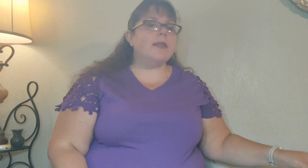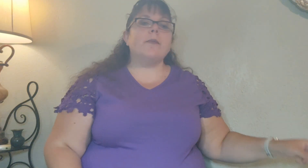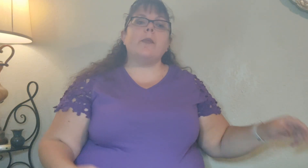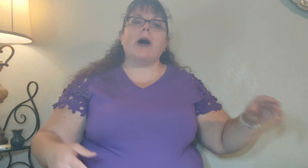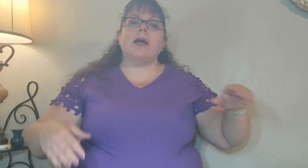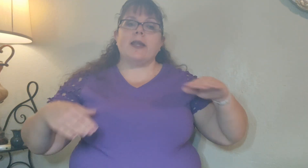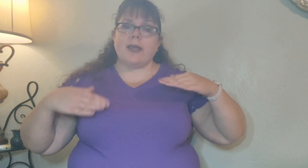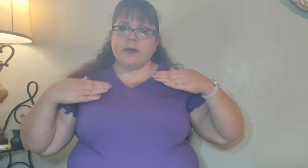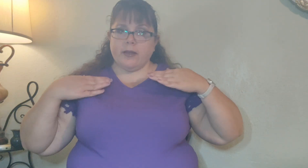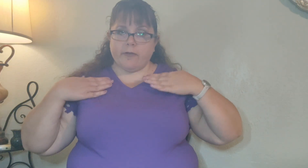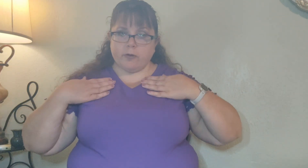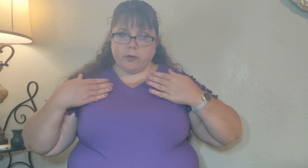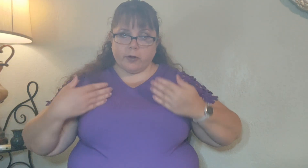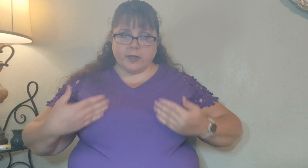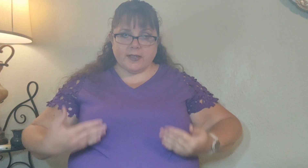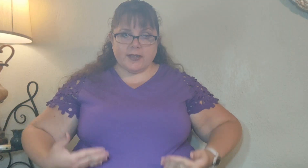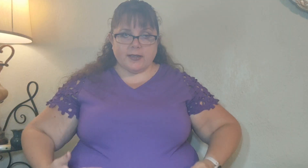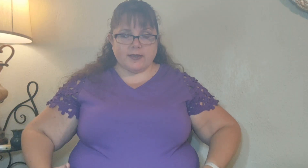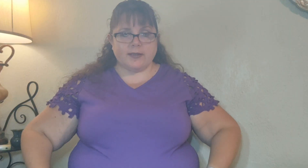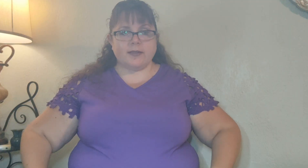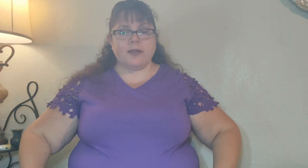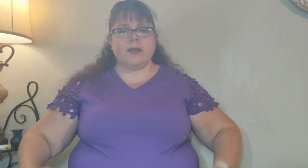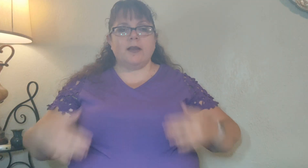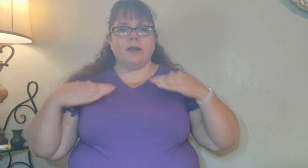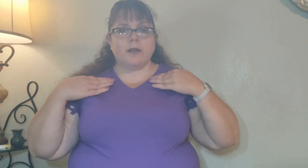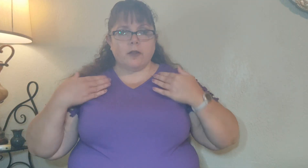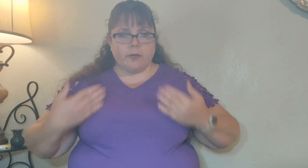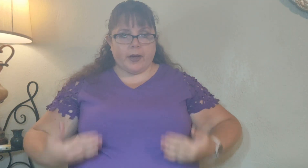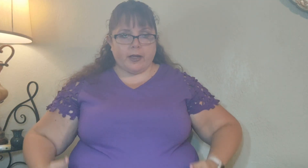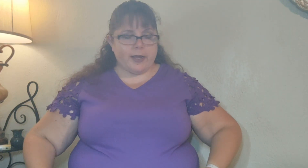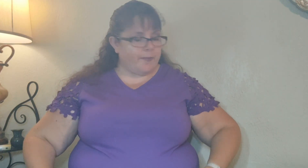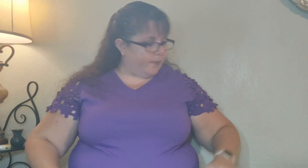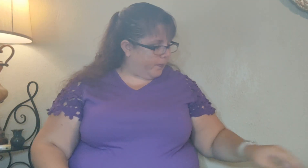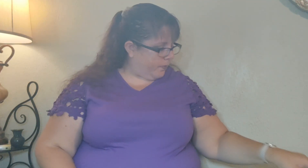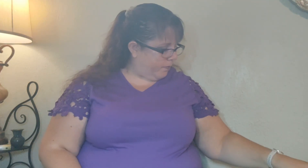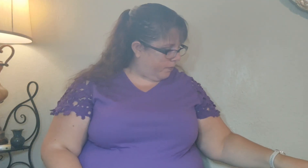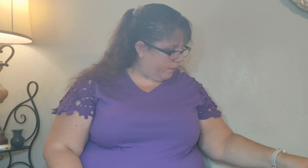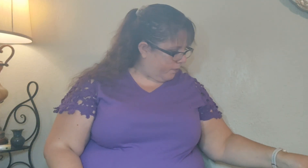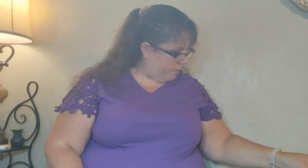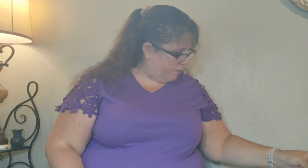Then Body, of course, is your body.